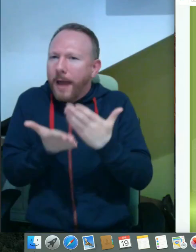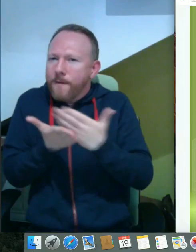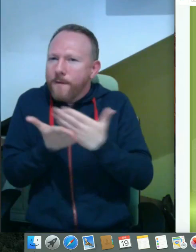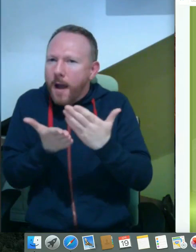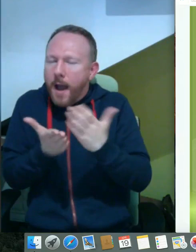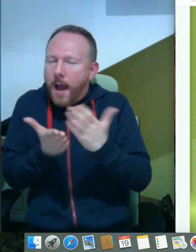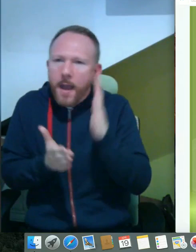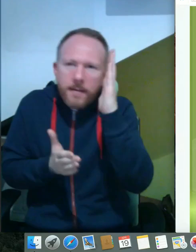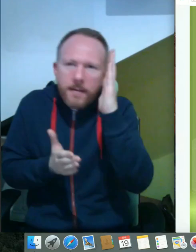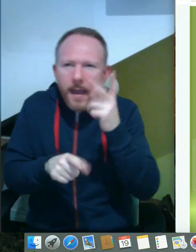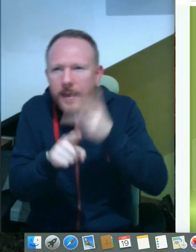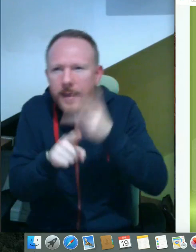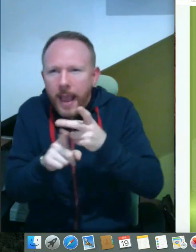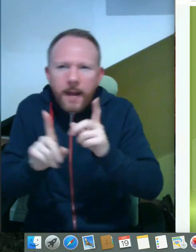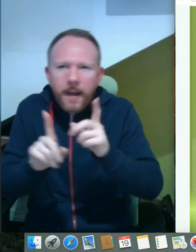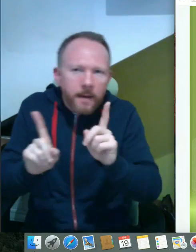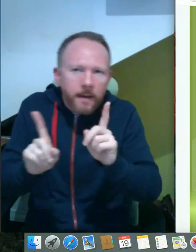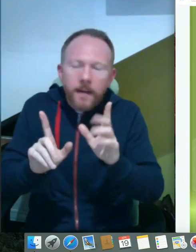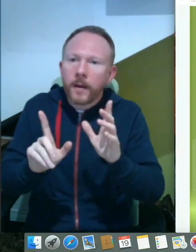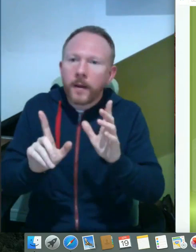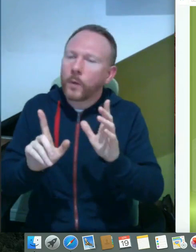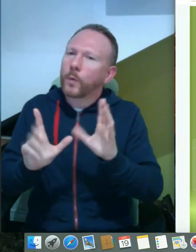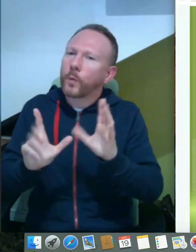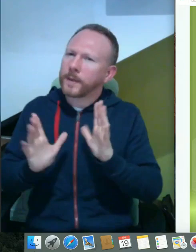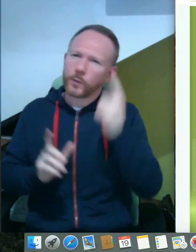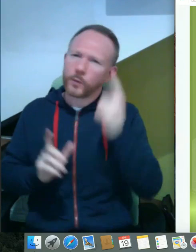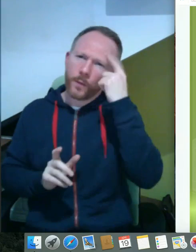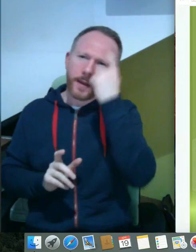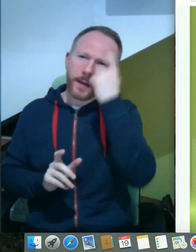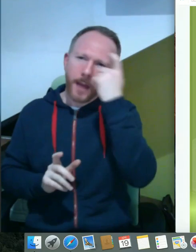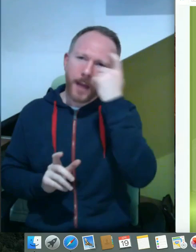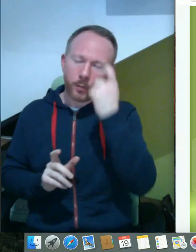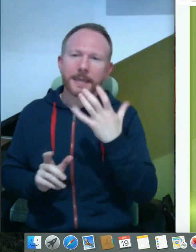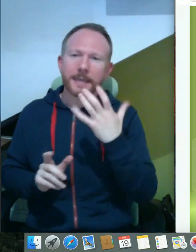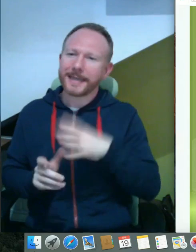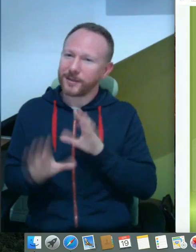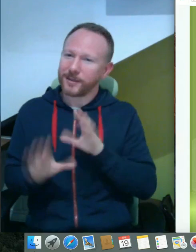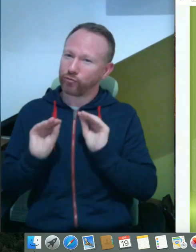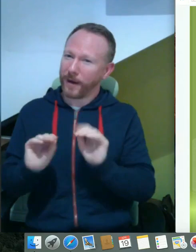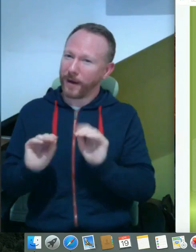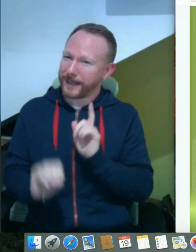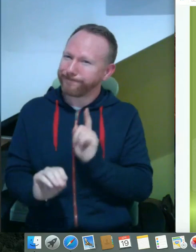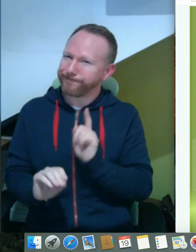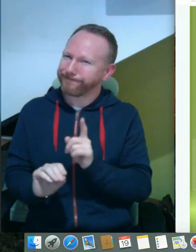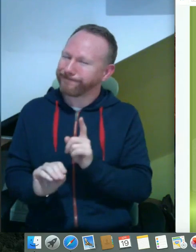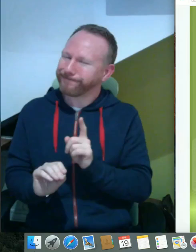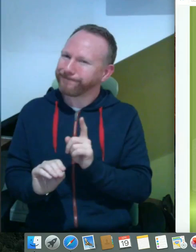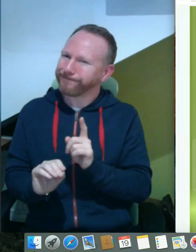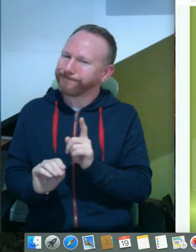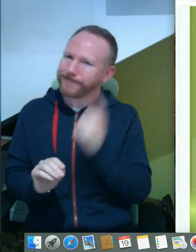rigorous training about. I think for me it's the use of consec